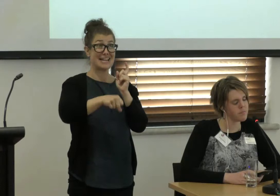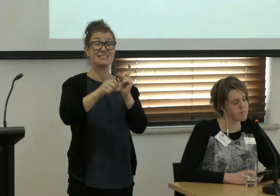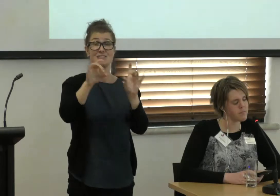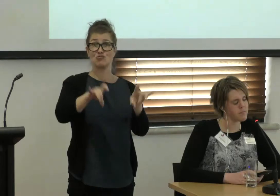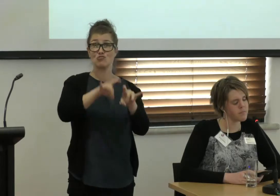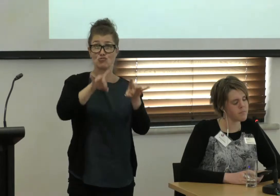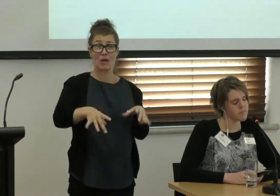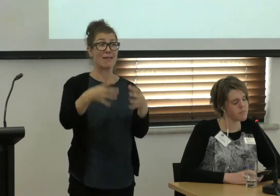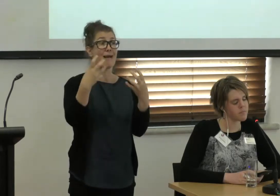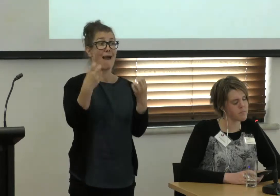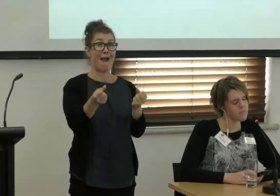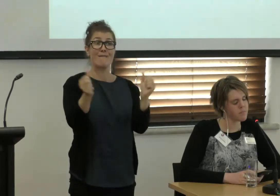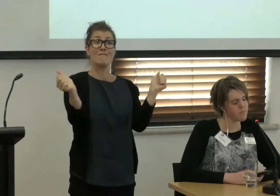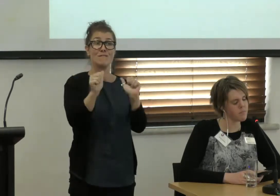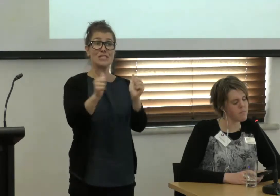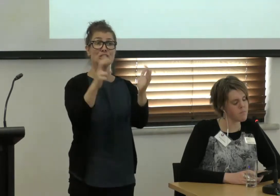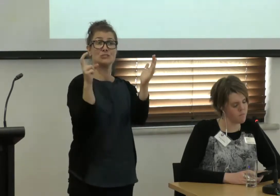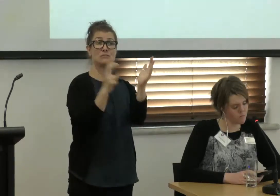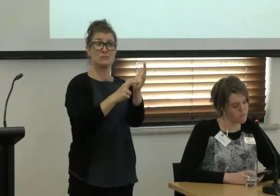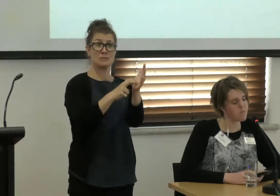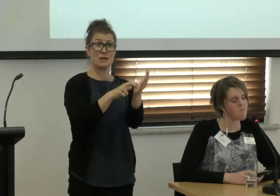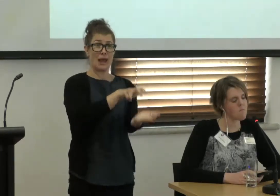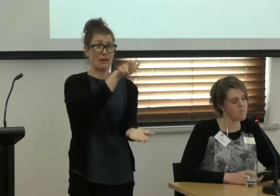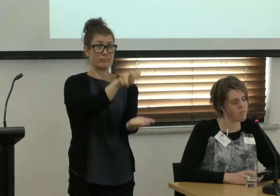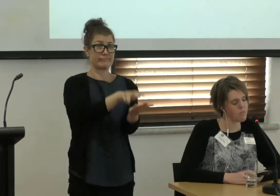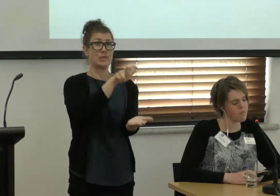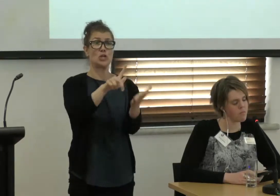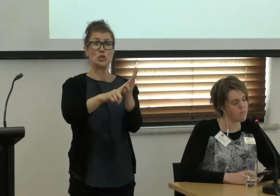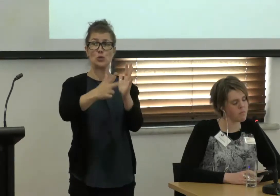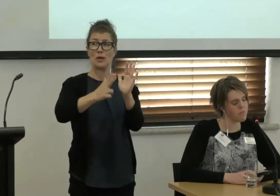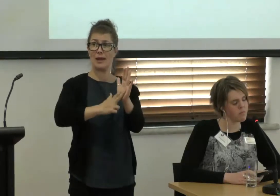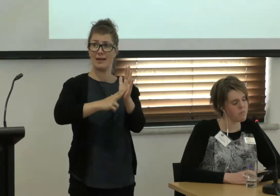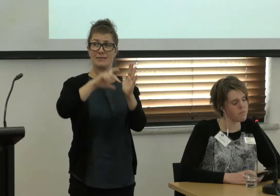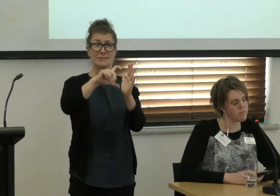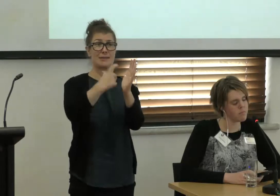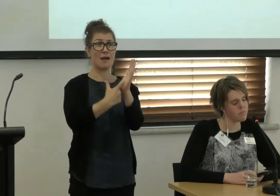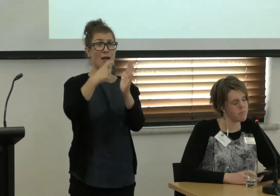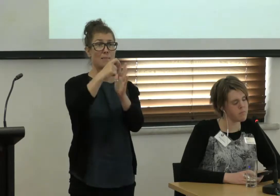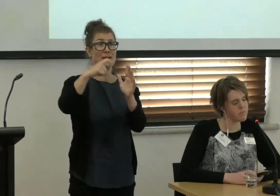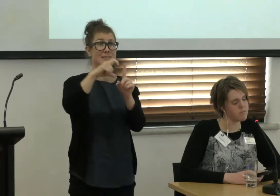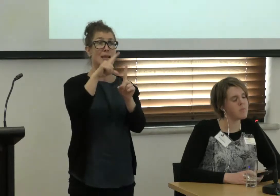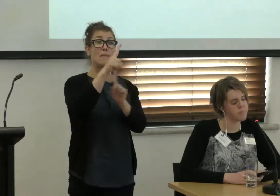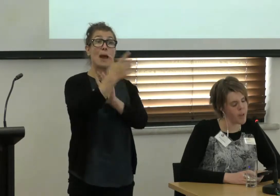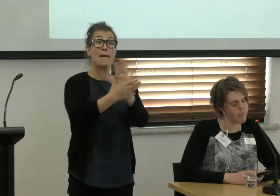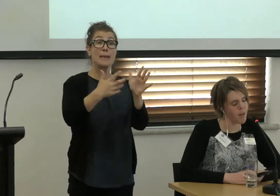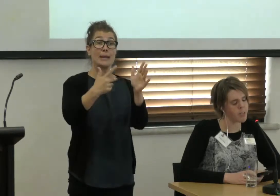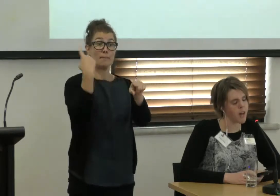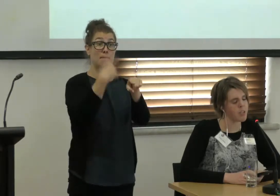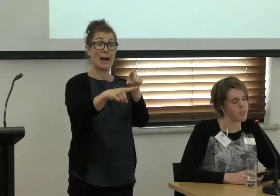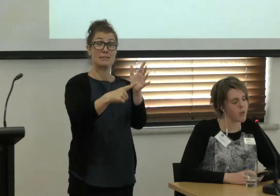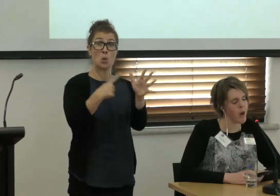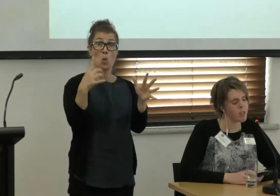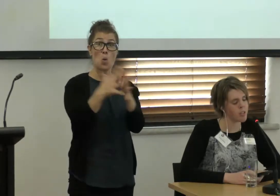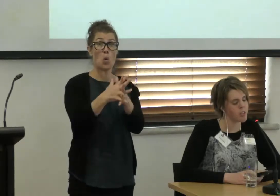has signed and ratified the United Nations, but that does not make it law. Yeah, that